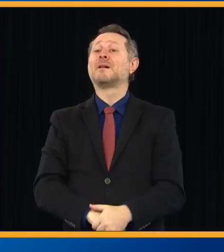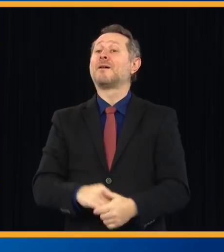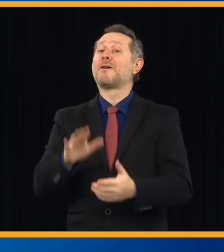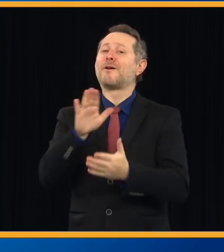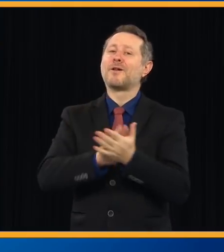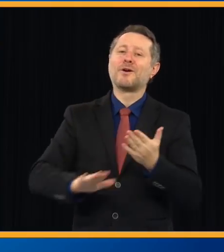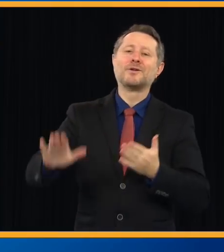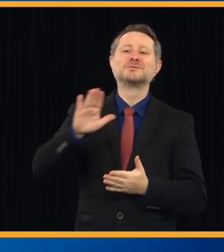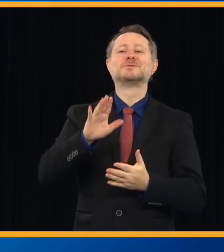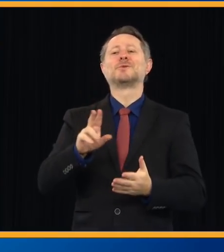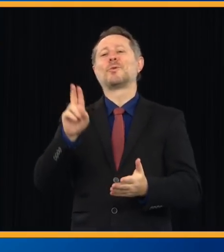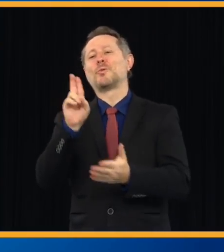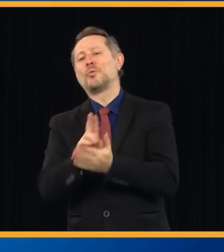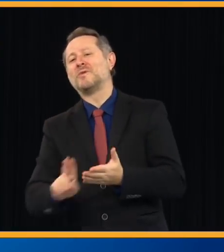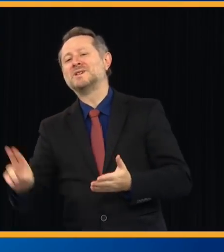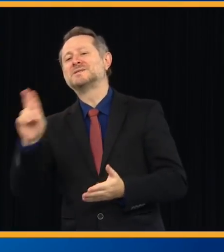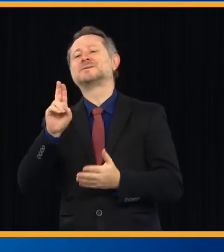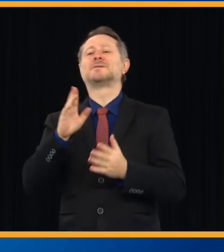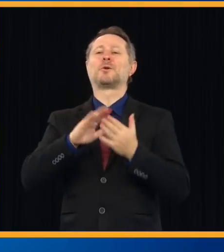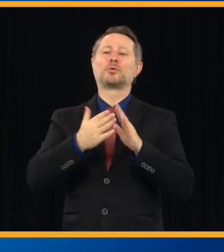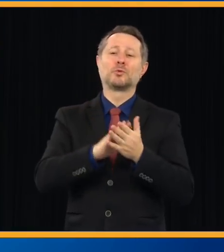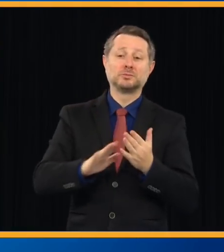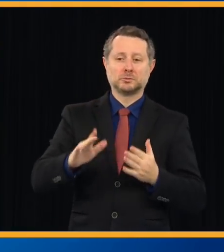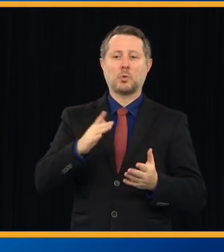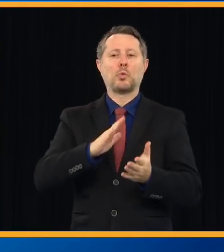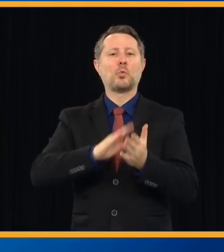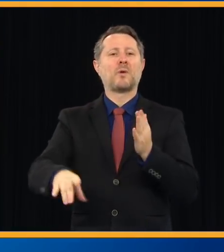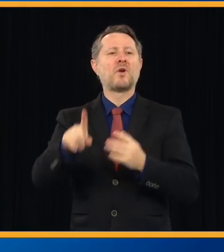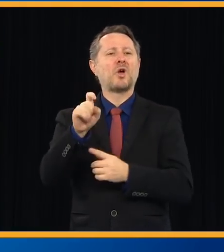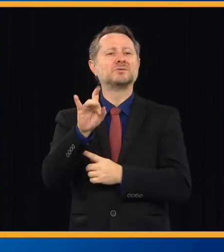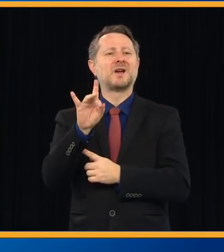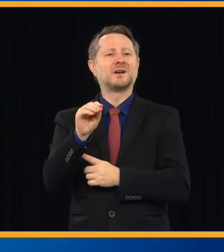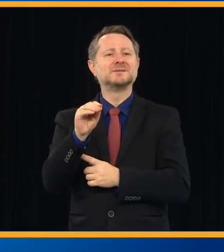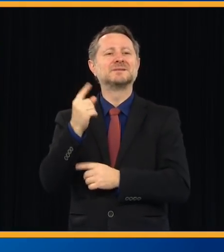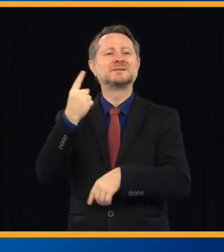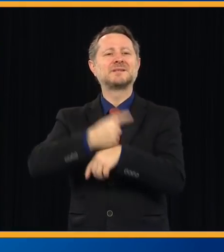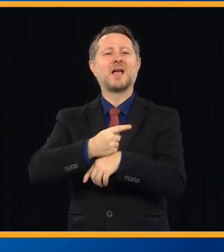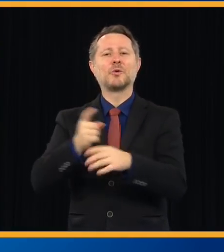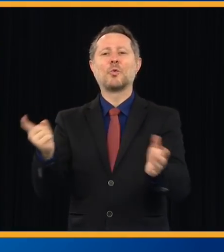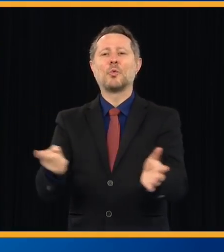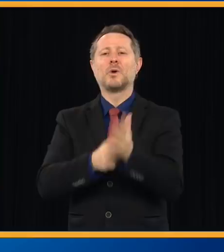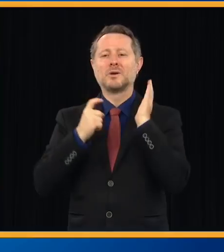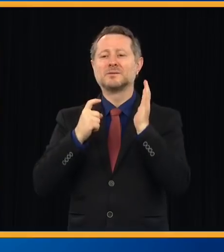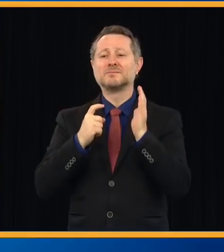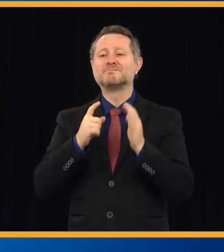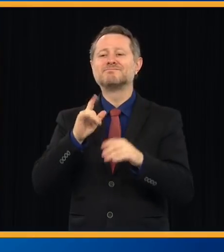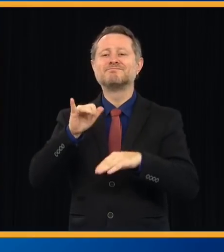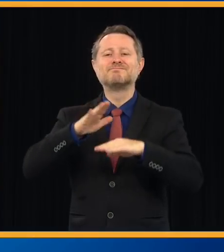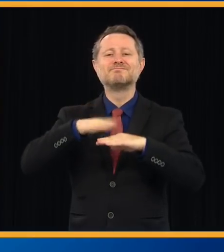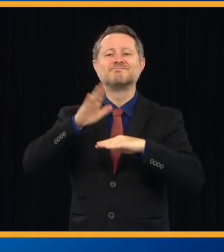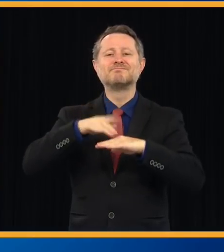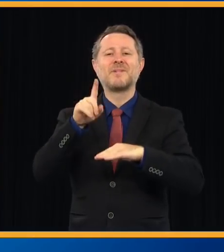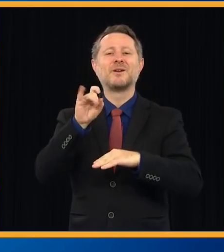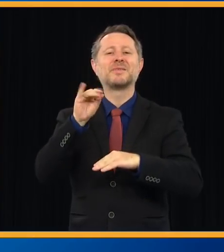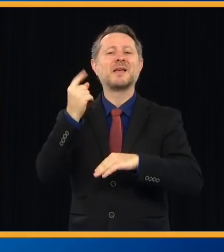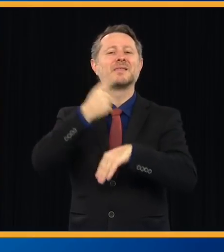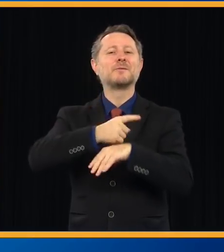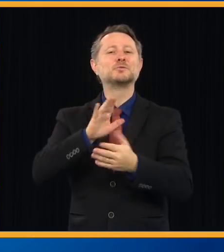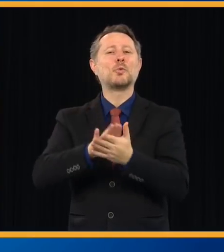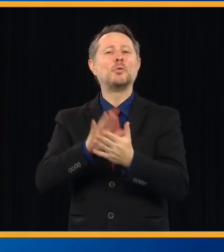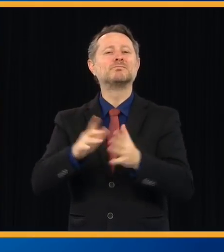We waived what was called the 180-day requirement, which was a state regulation that schools had to have 180 days of